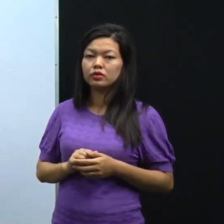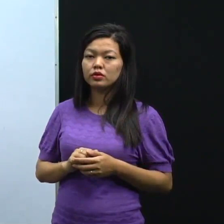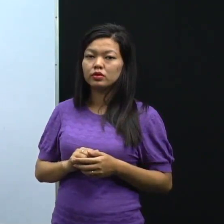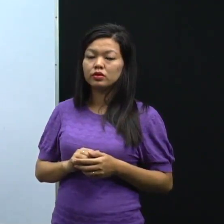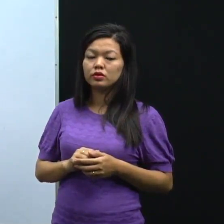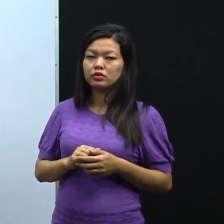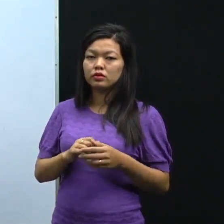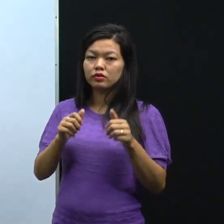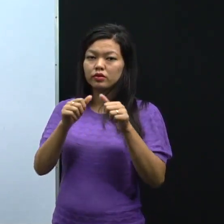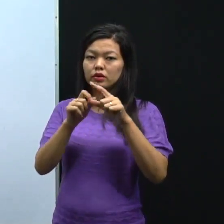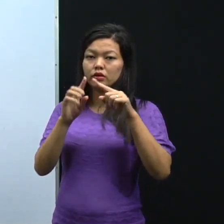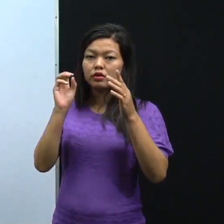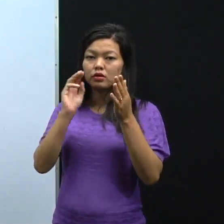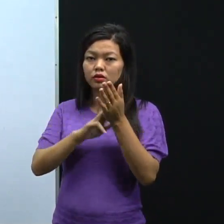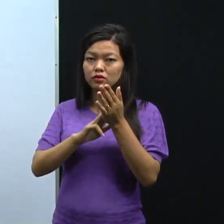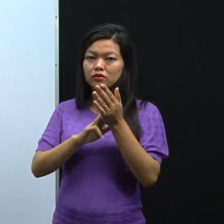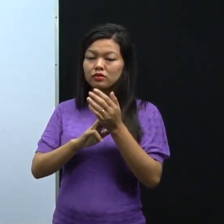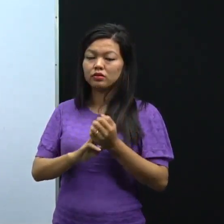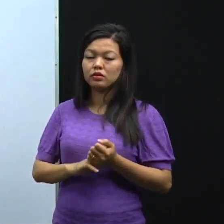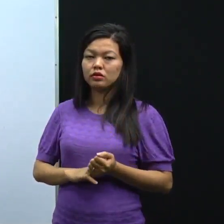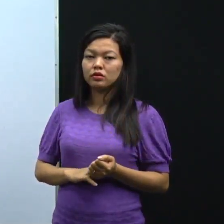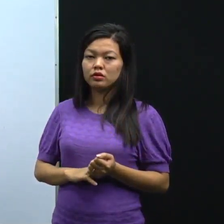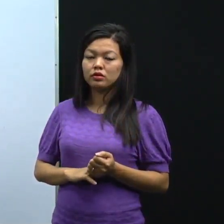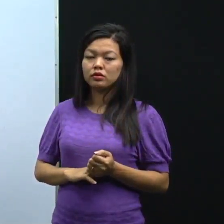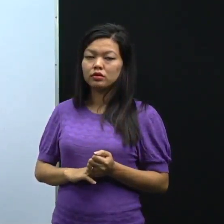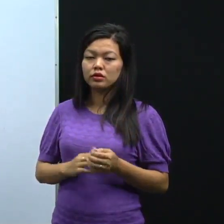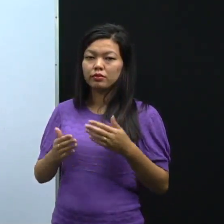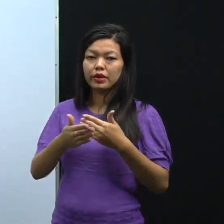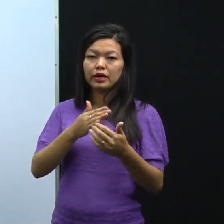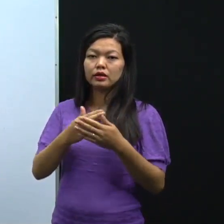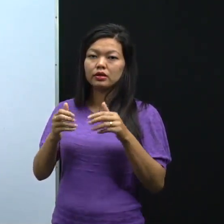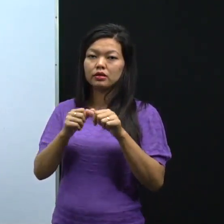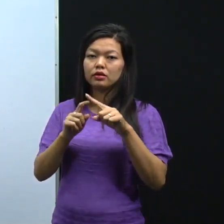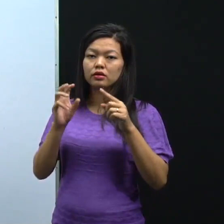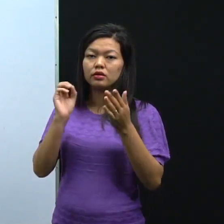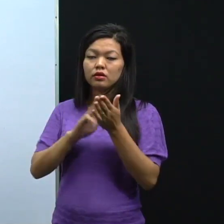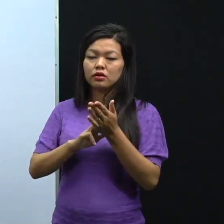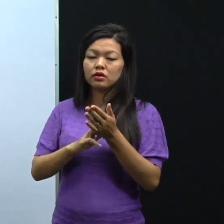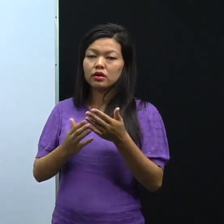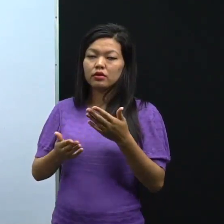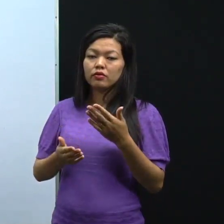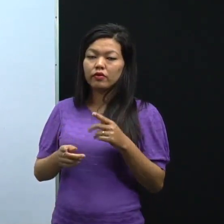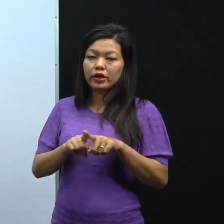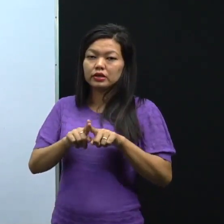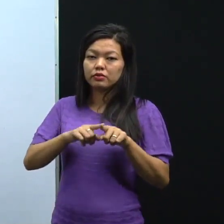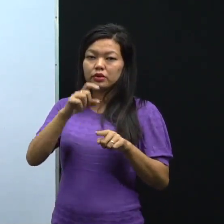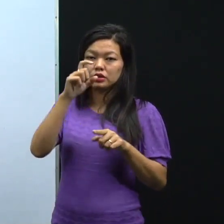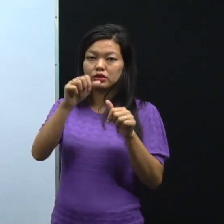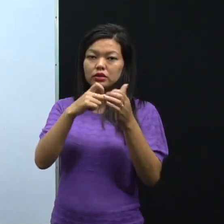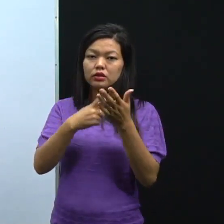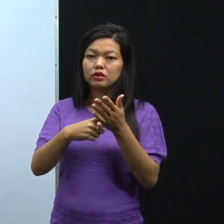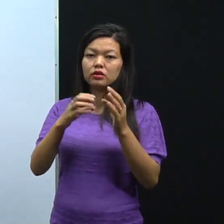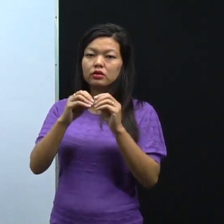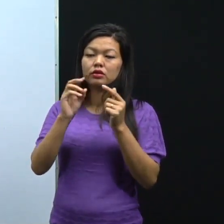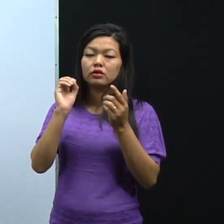one mole of atom, okay, one mole of any atom, let's say carbon atom, one mole of carbon atom,